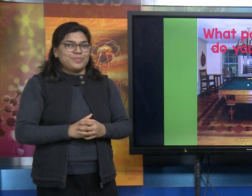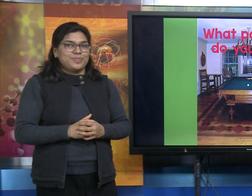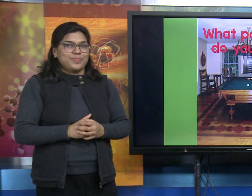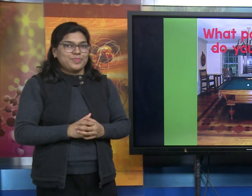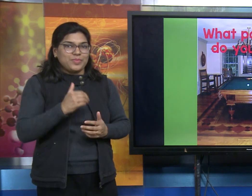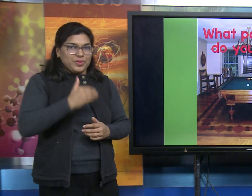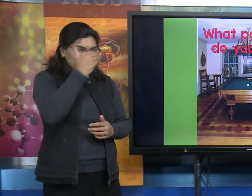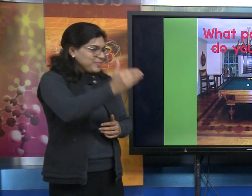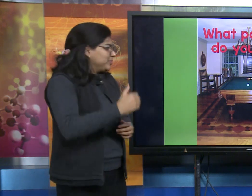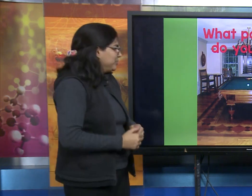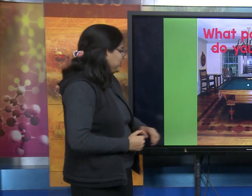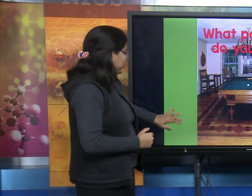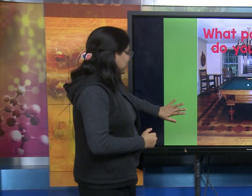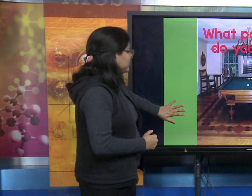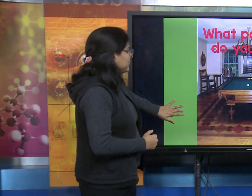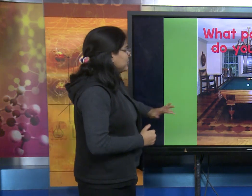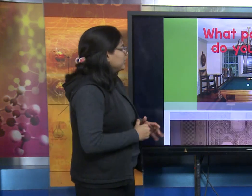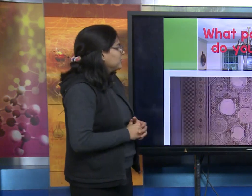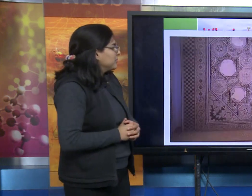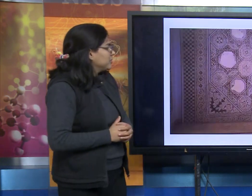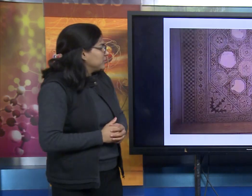find. Now let us move further.